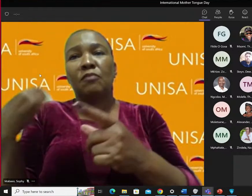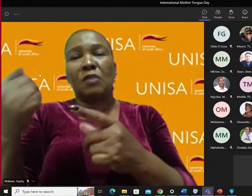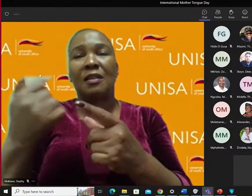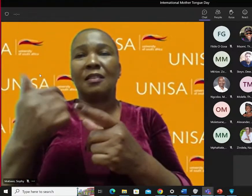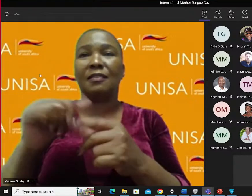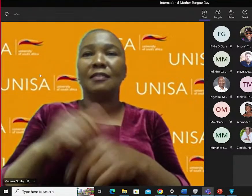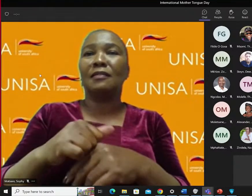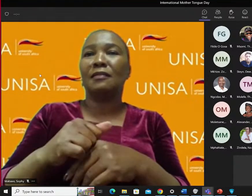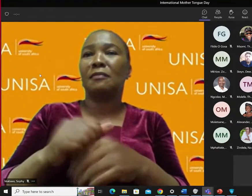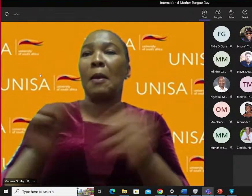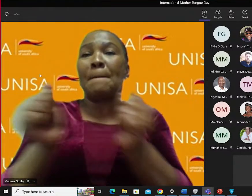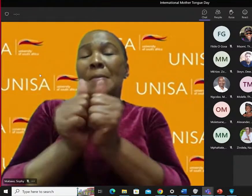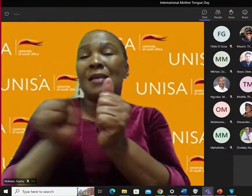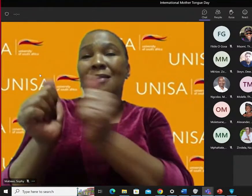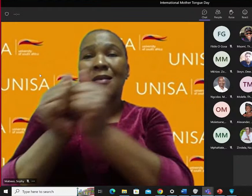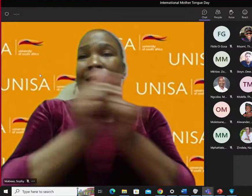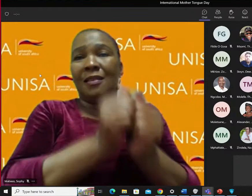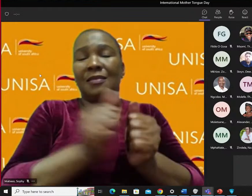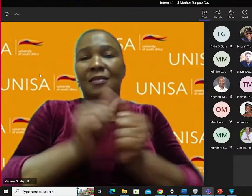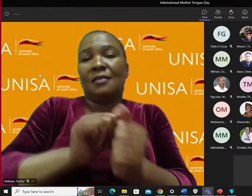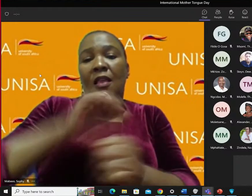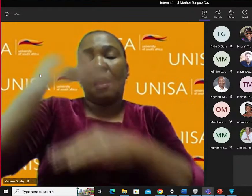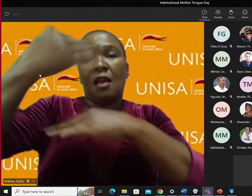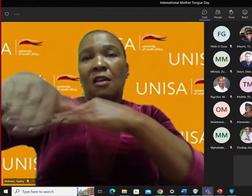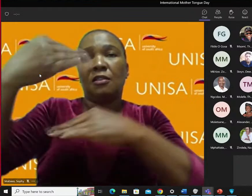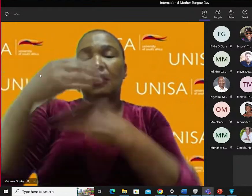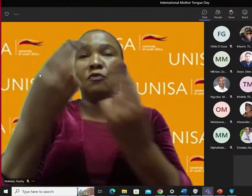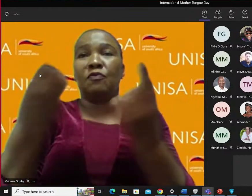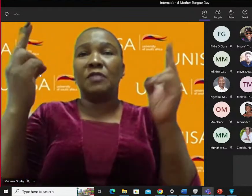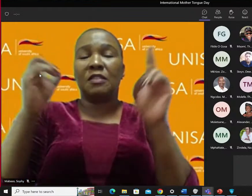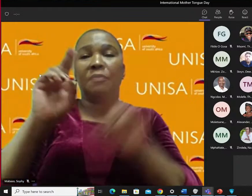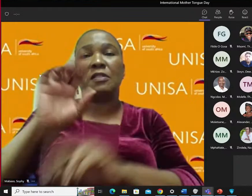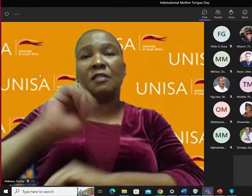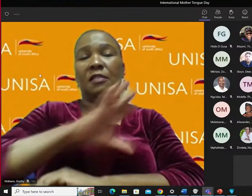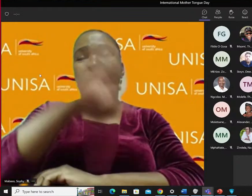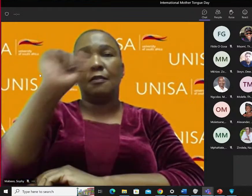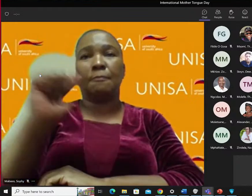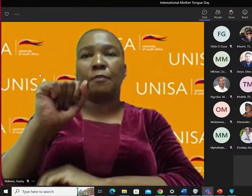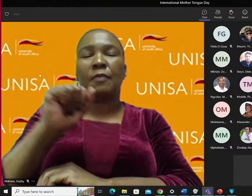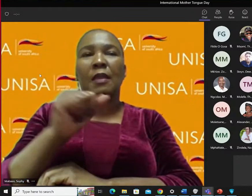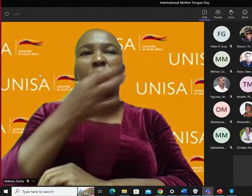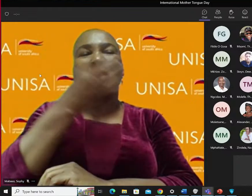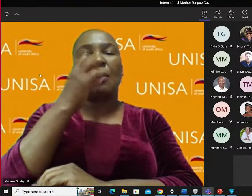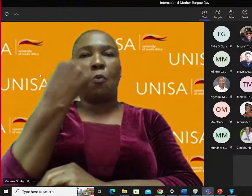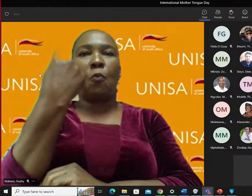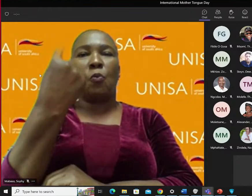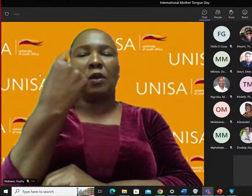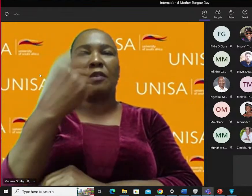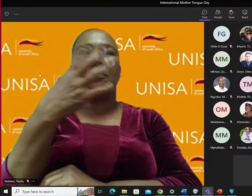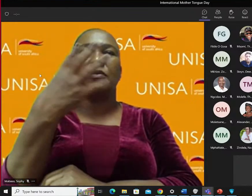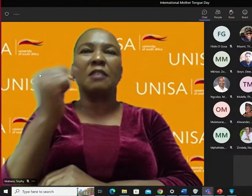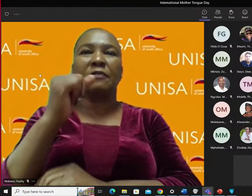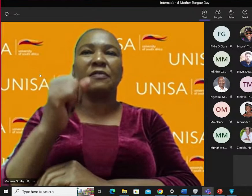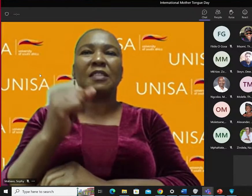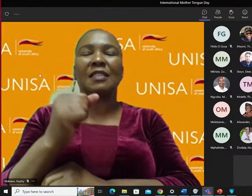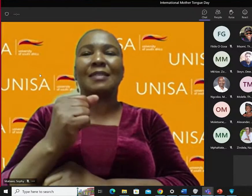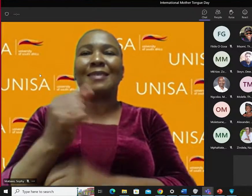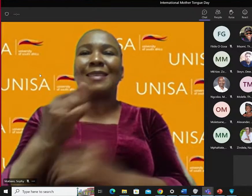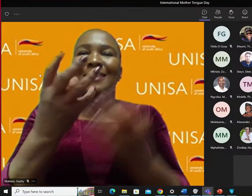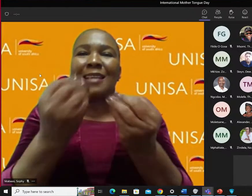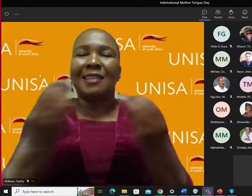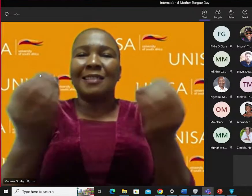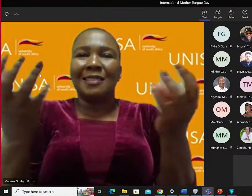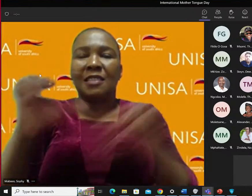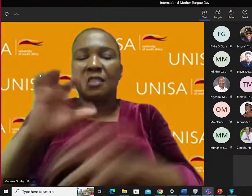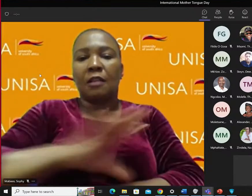partners outside UNISA. I will mention one, Statistics South Africa.